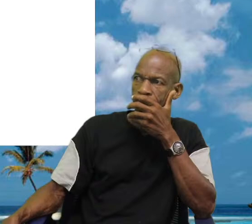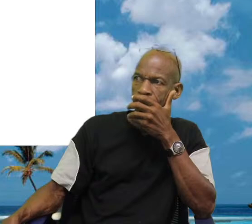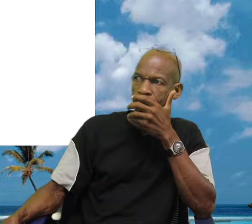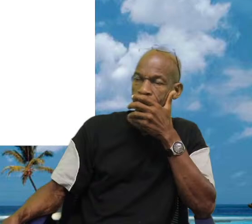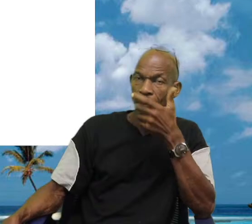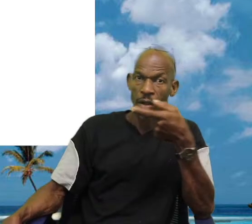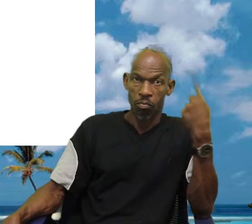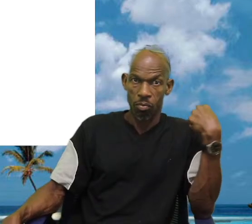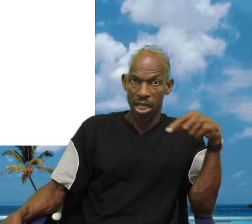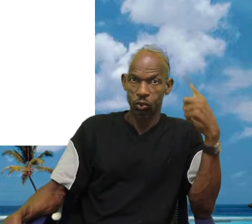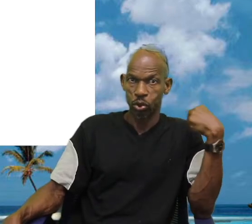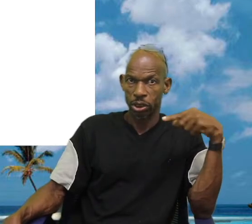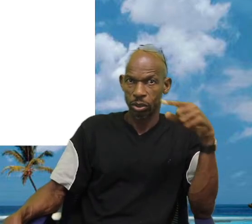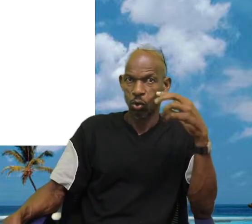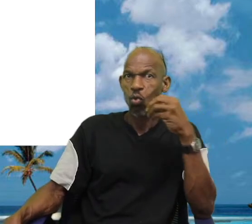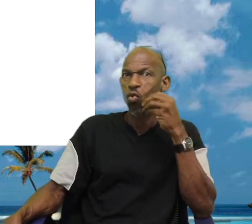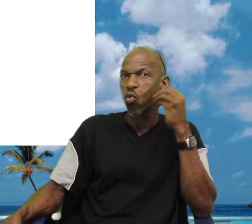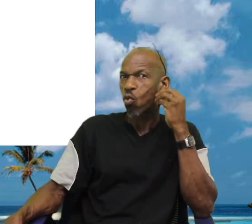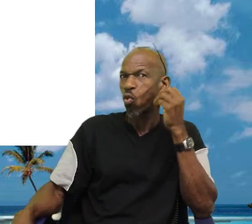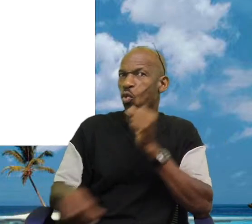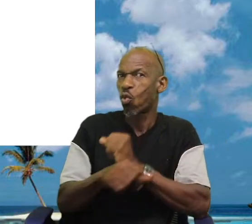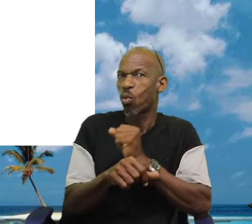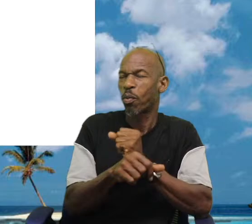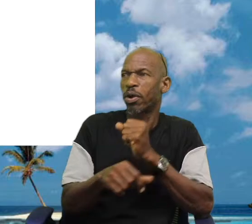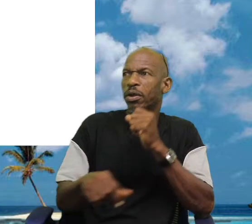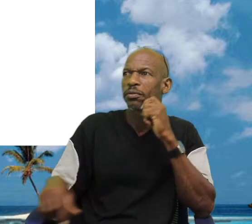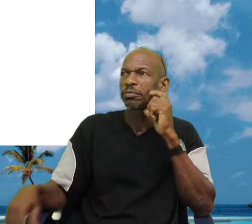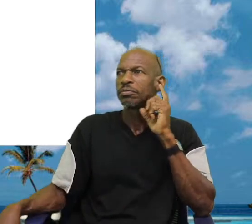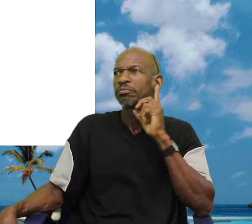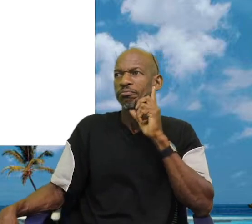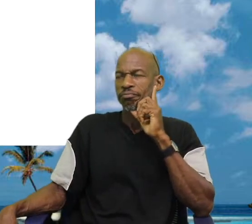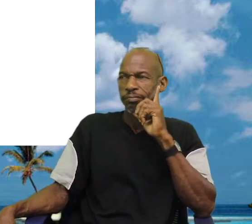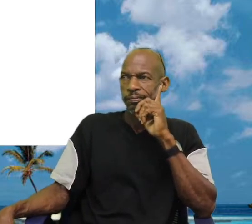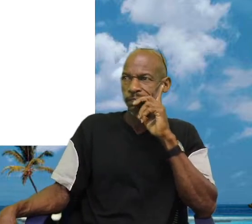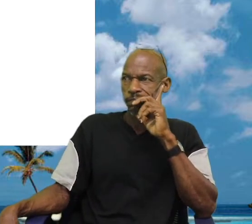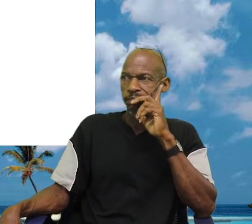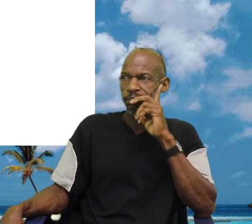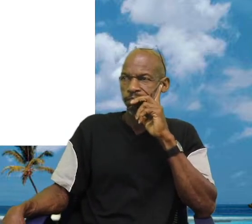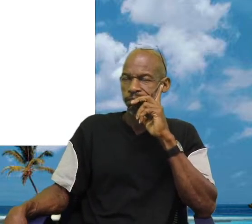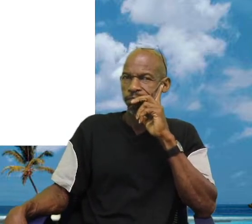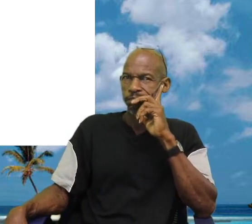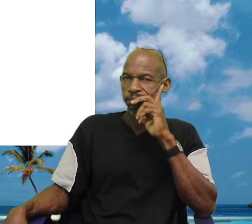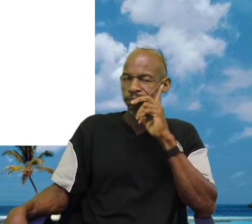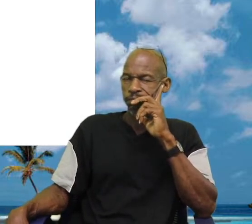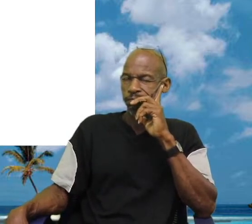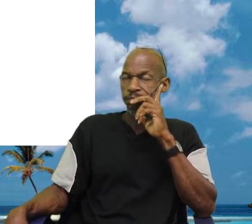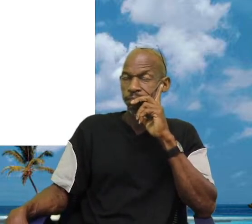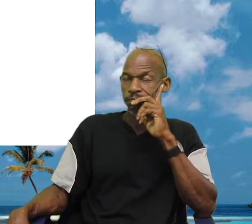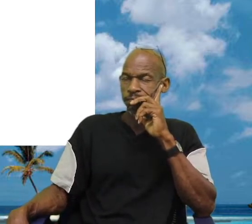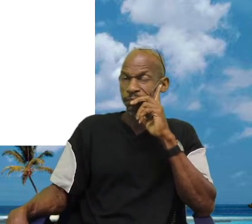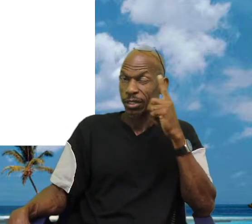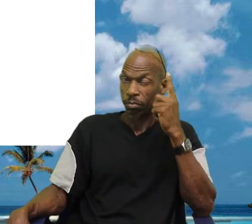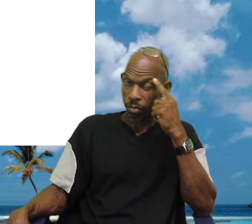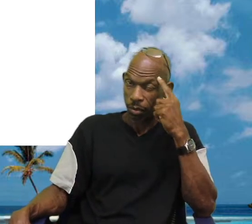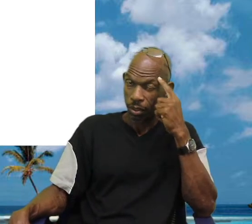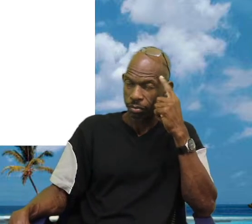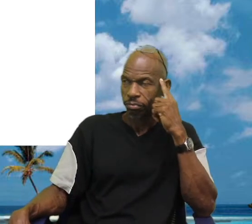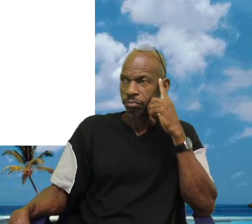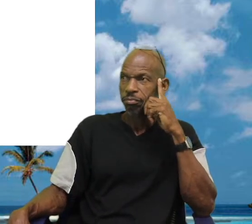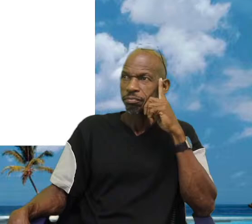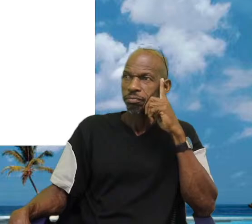Where we talking about? We could say the island is beautiful, or we could say the beautiful island. And again,